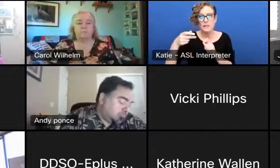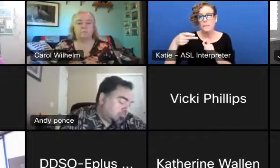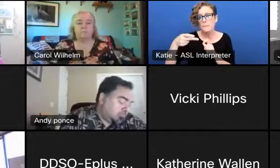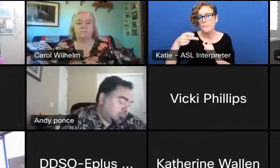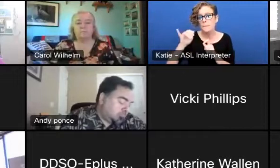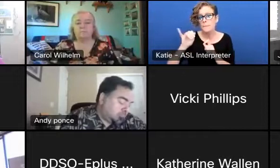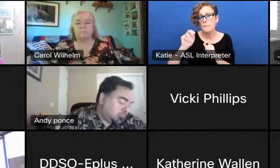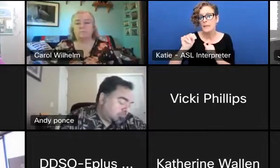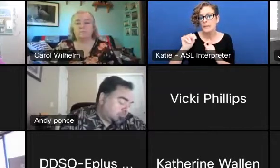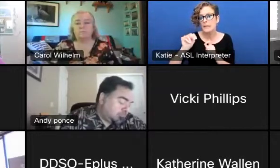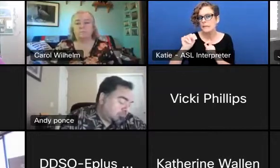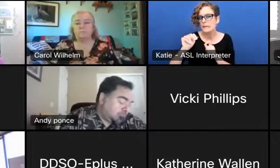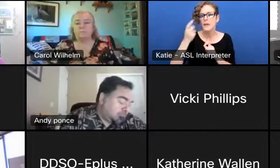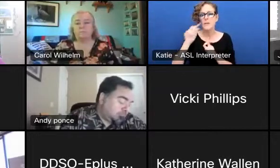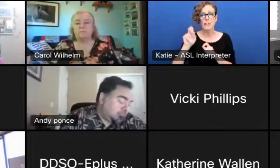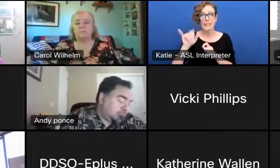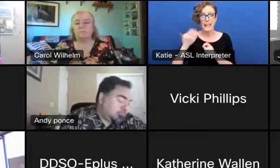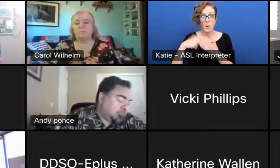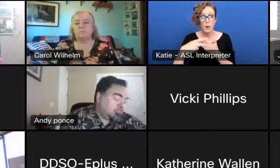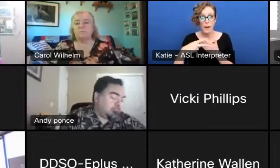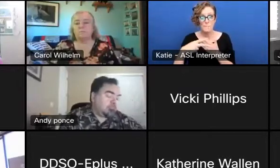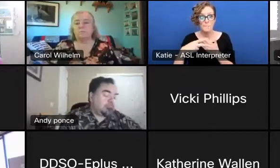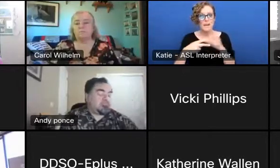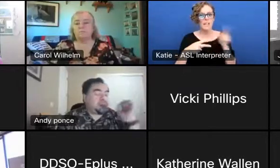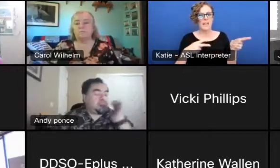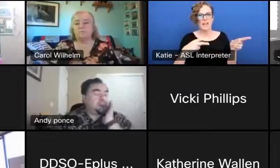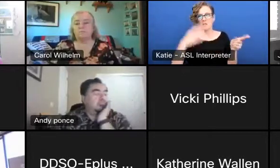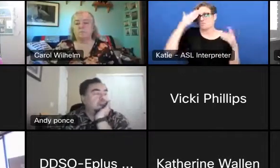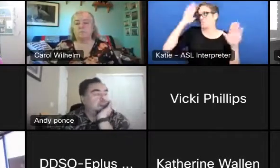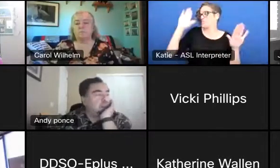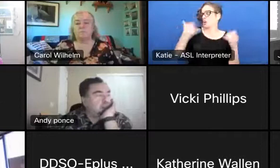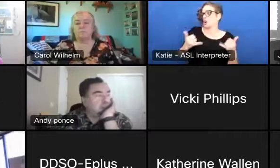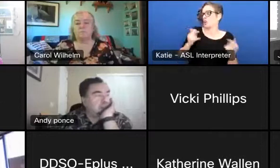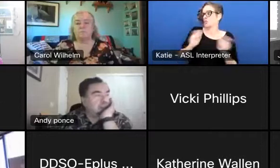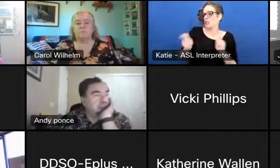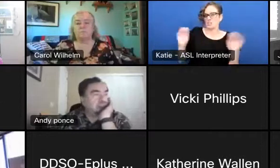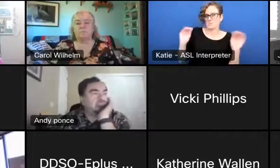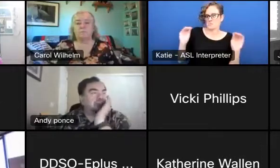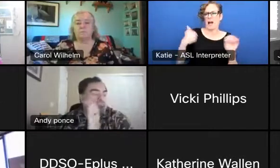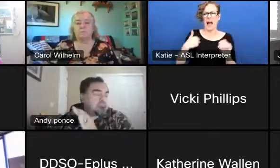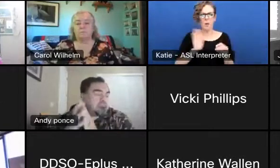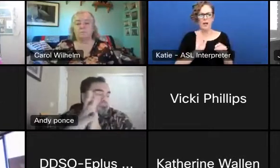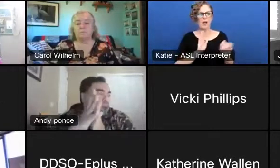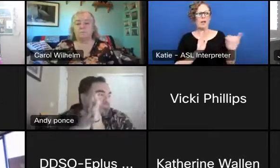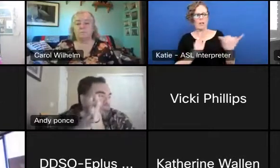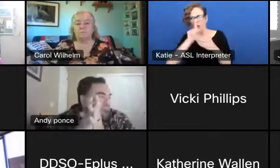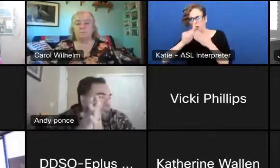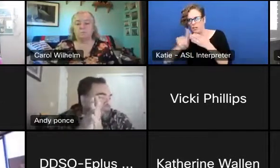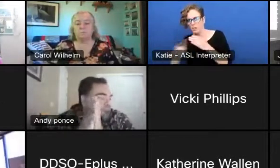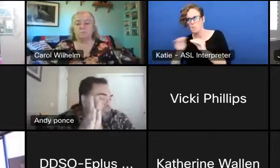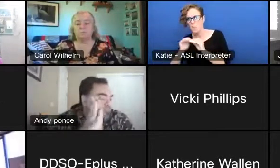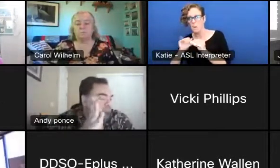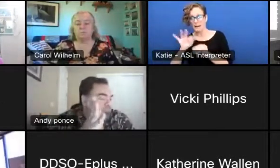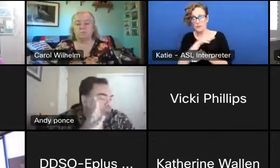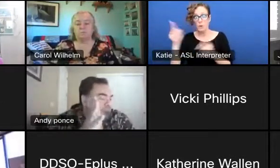look at returning. They knew of no current changes. I'm going to look into that a little bit more. We'll also, if you guys